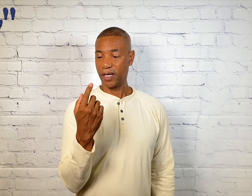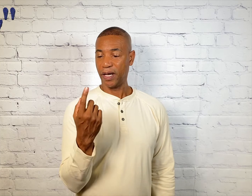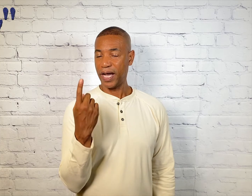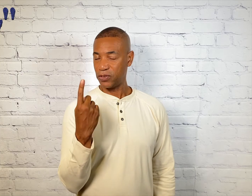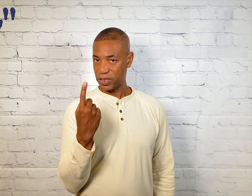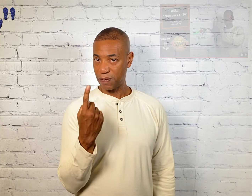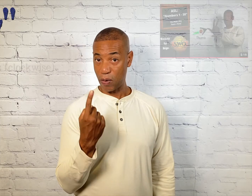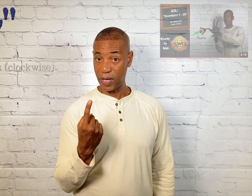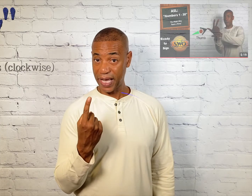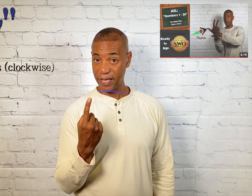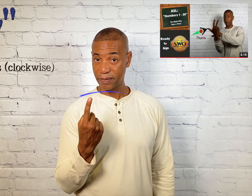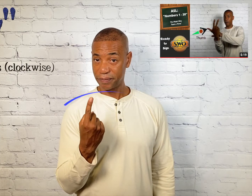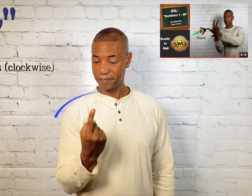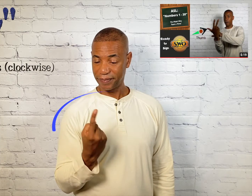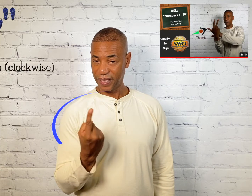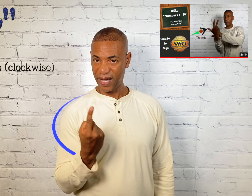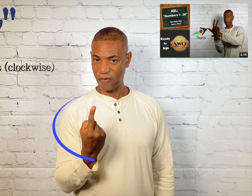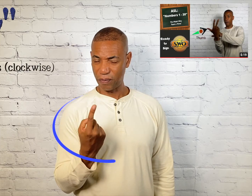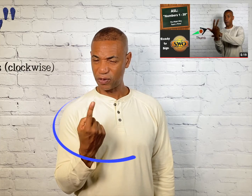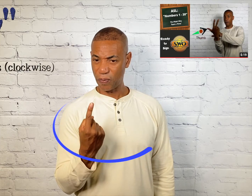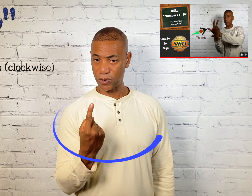I usually take my one hand and form little small circles.